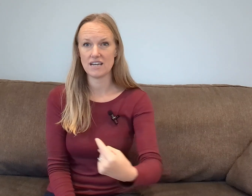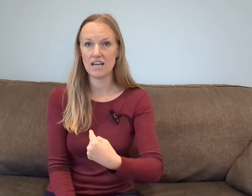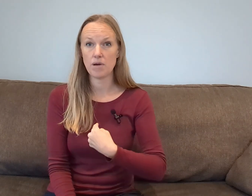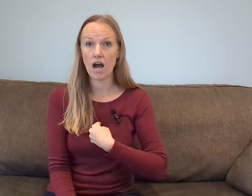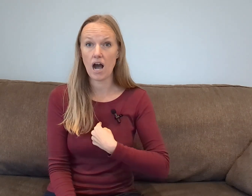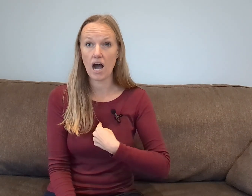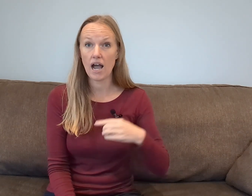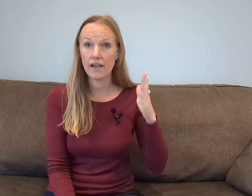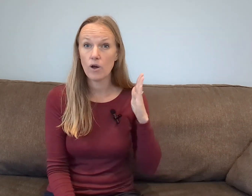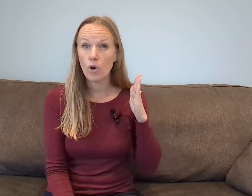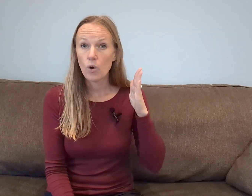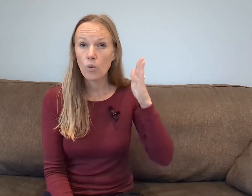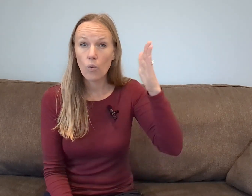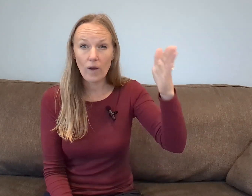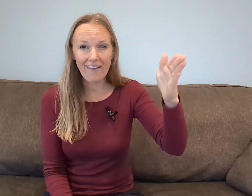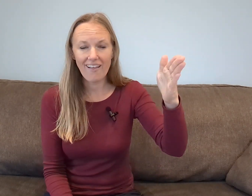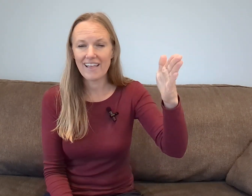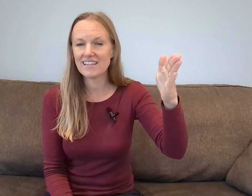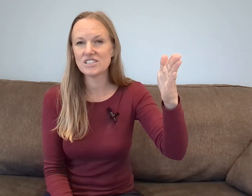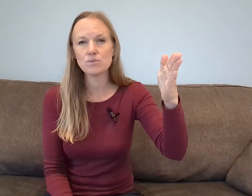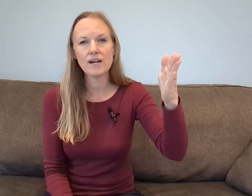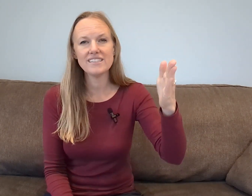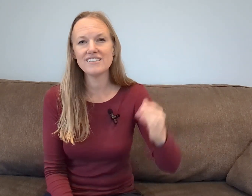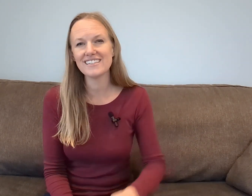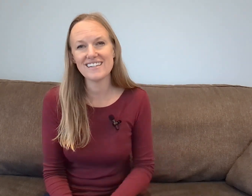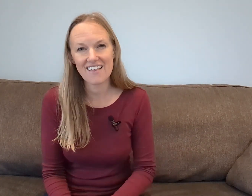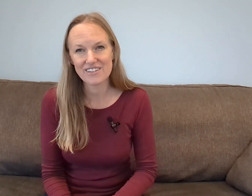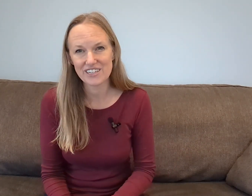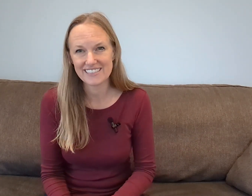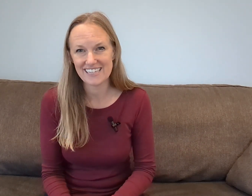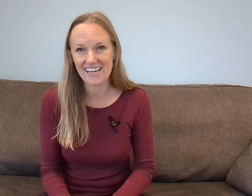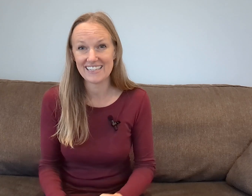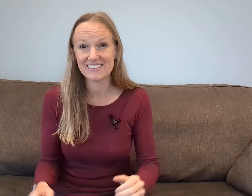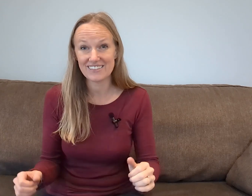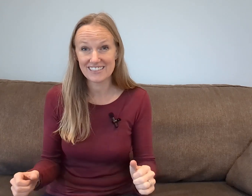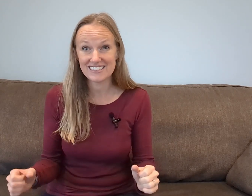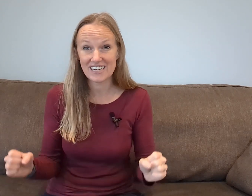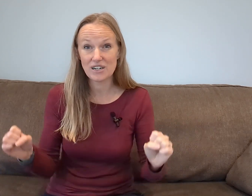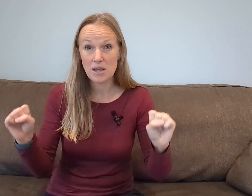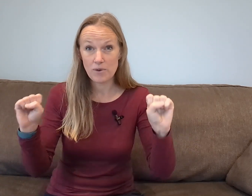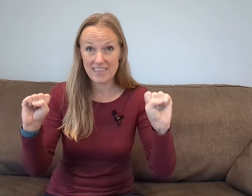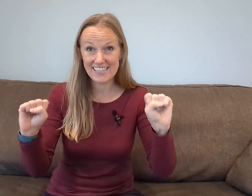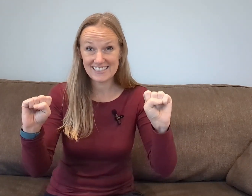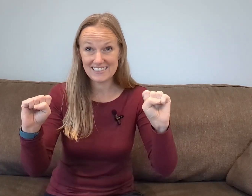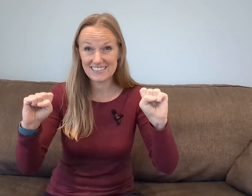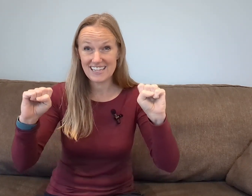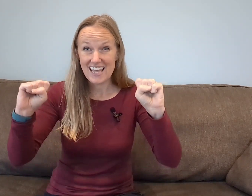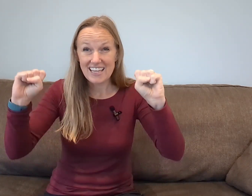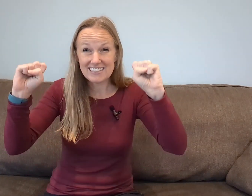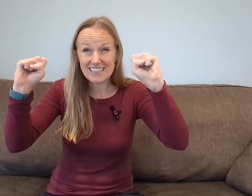time. I will, and then surrender is another great sign. So you're going to start with S's, and it's like